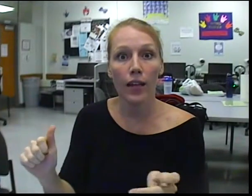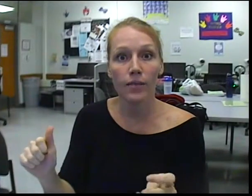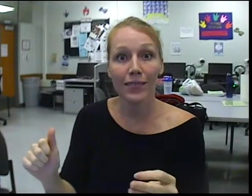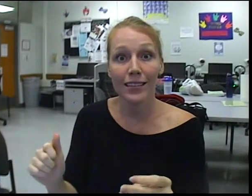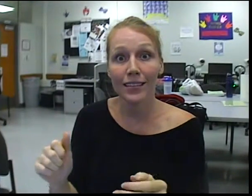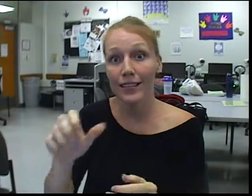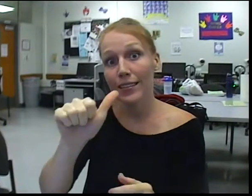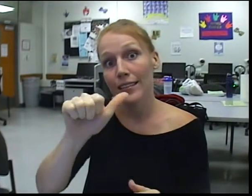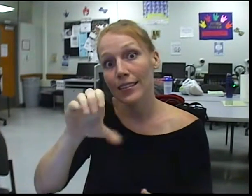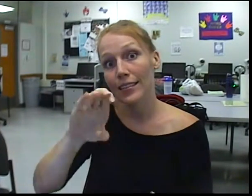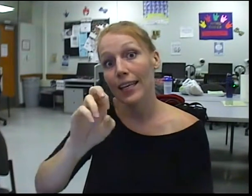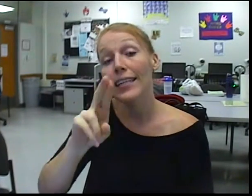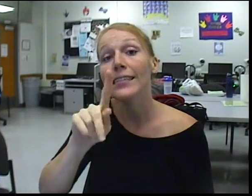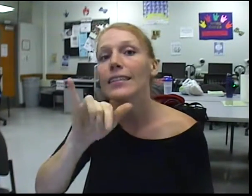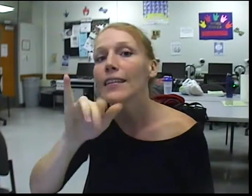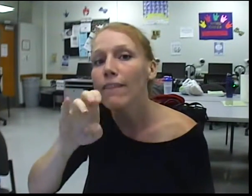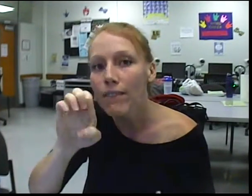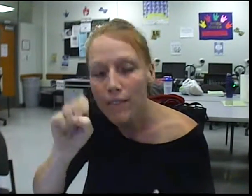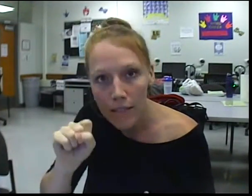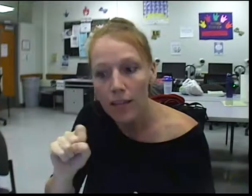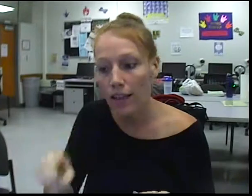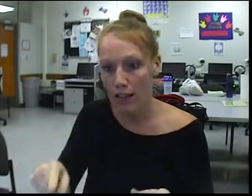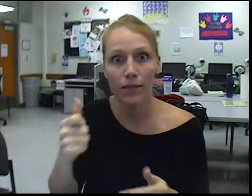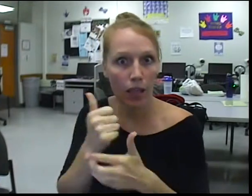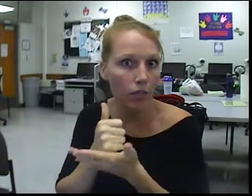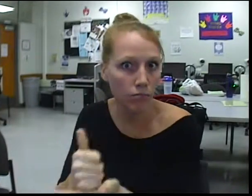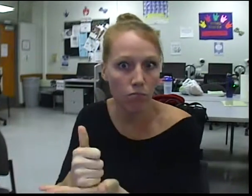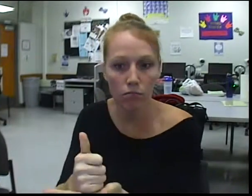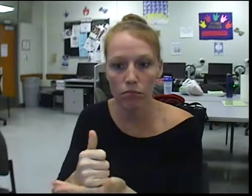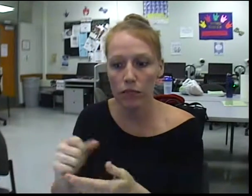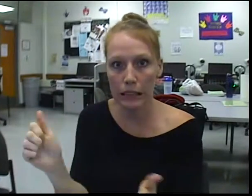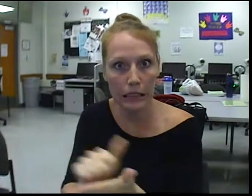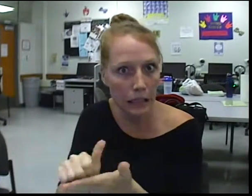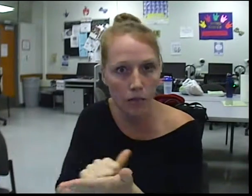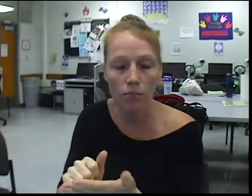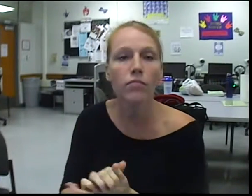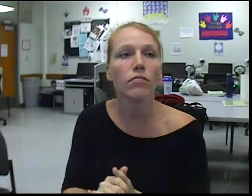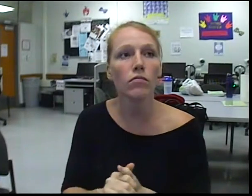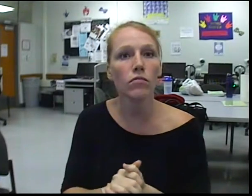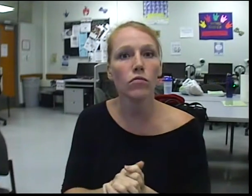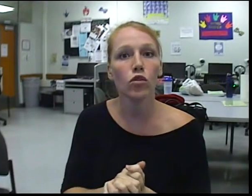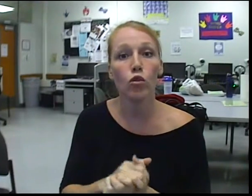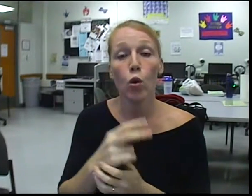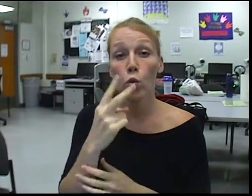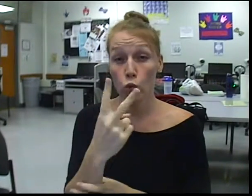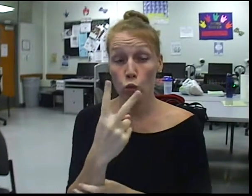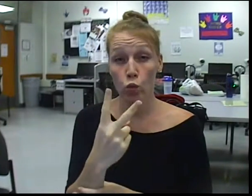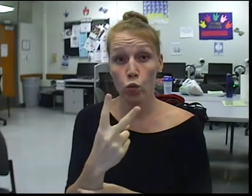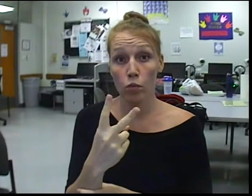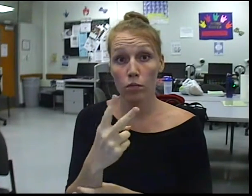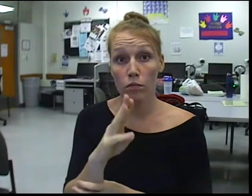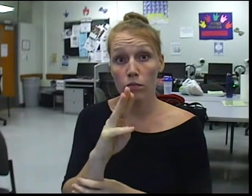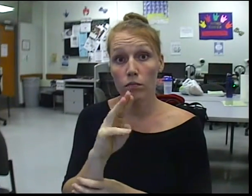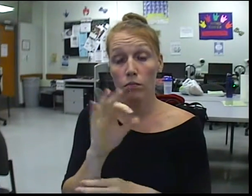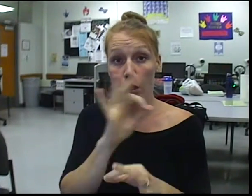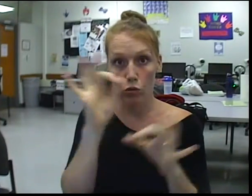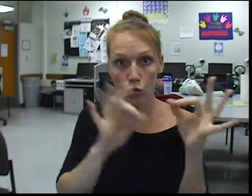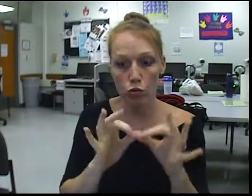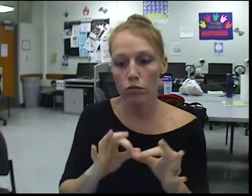If you take two sets of water molecules, one moving very slow, one moving very quickly, the